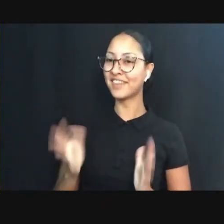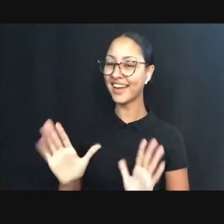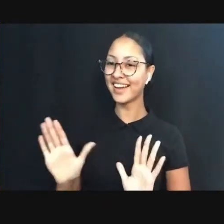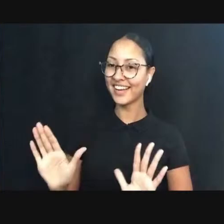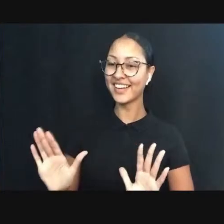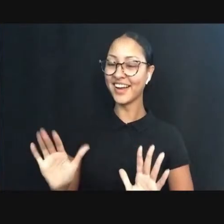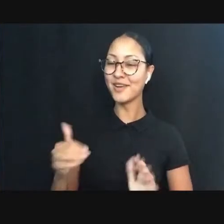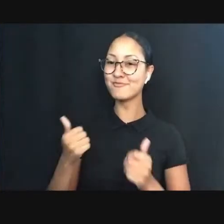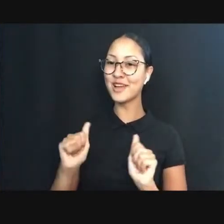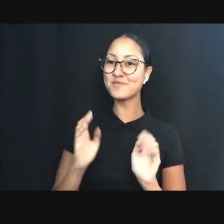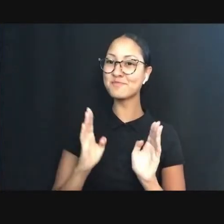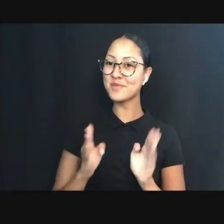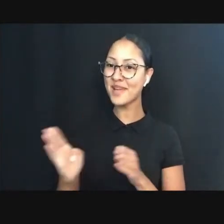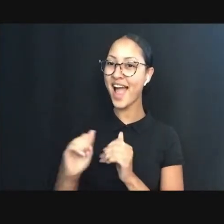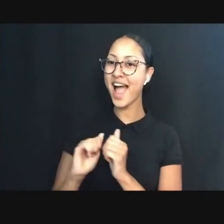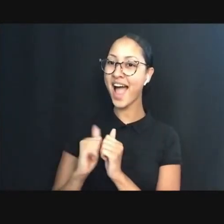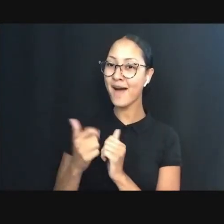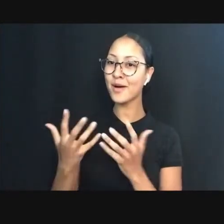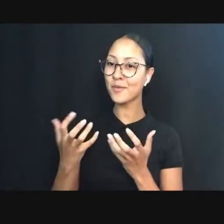it and everything.